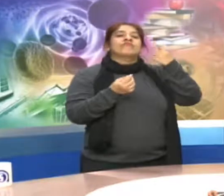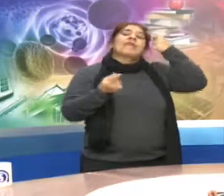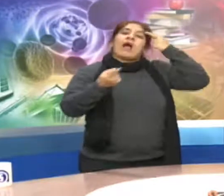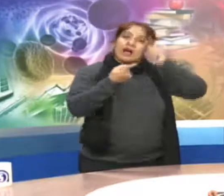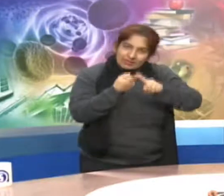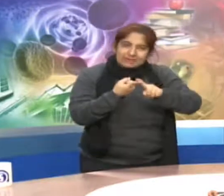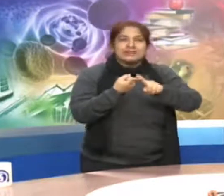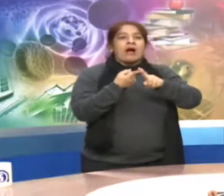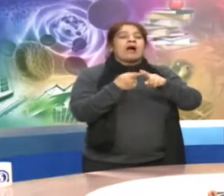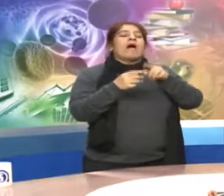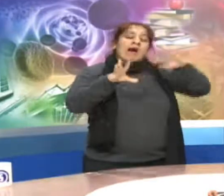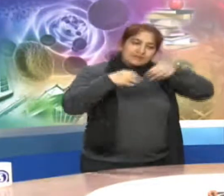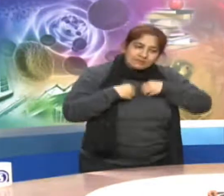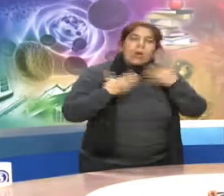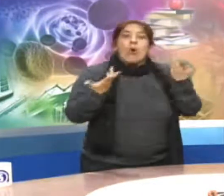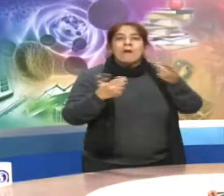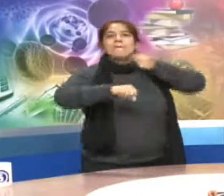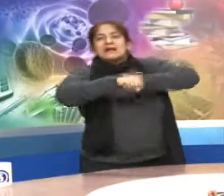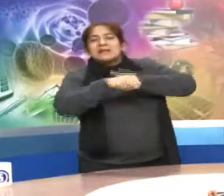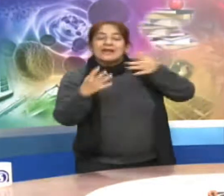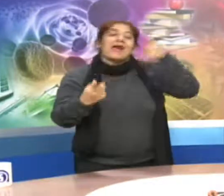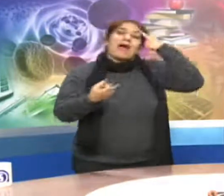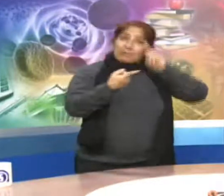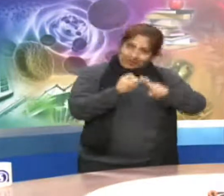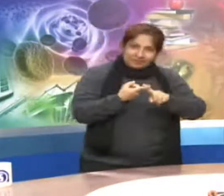There are different machineries that are used. So what are they?